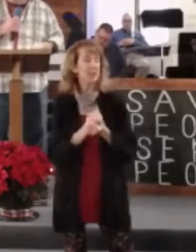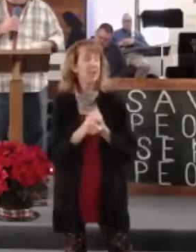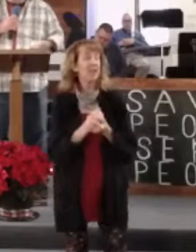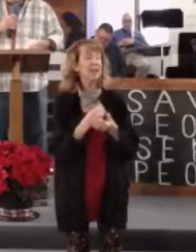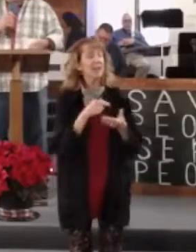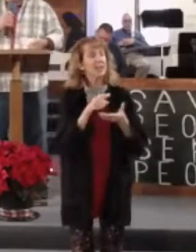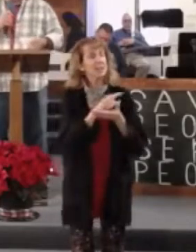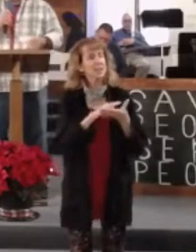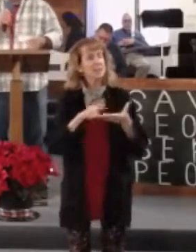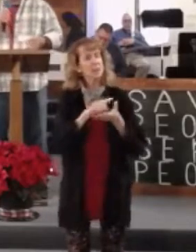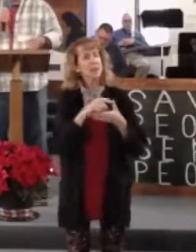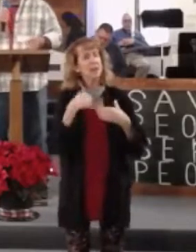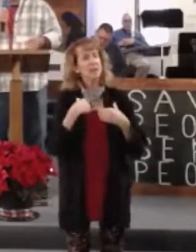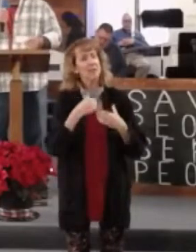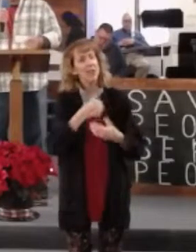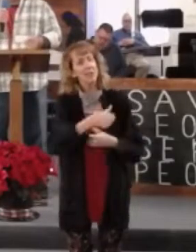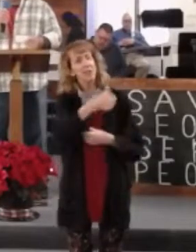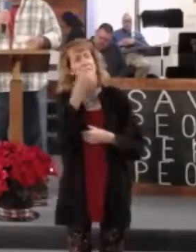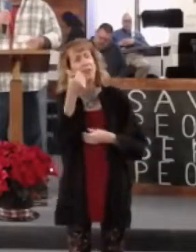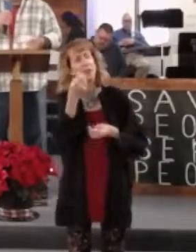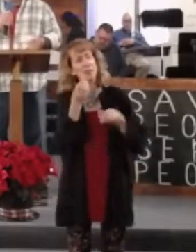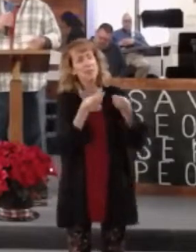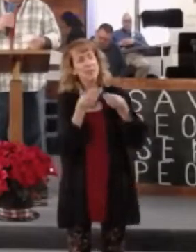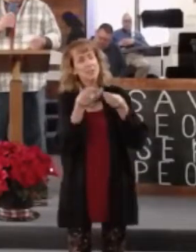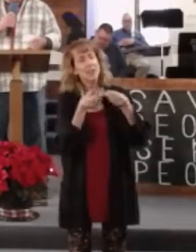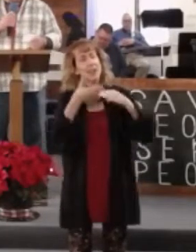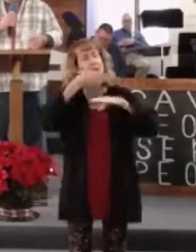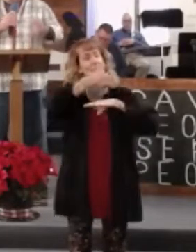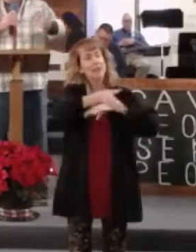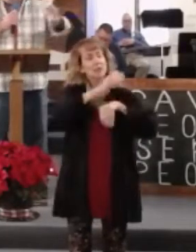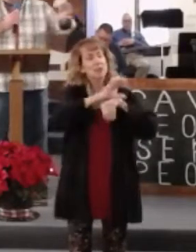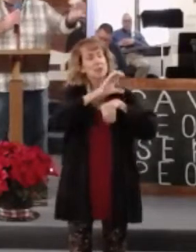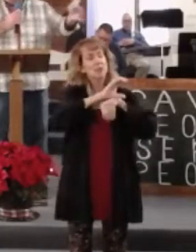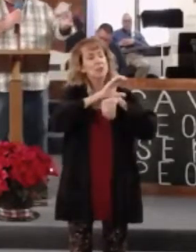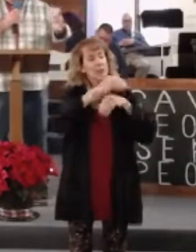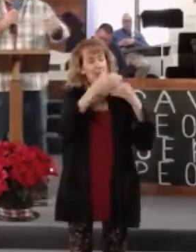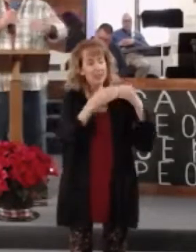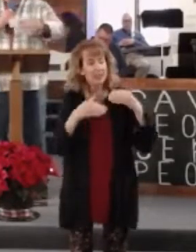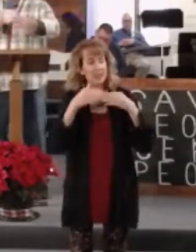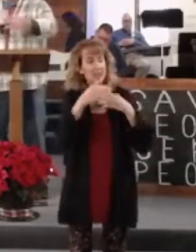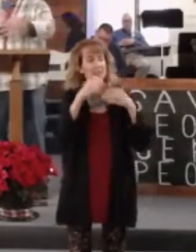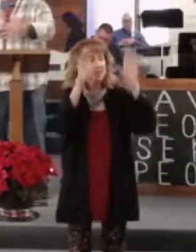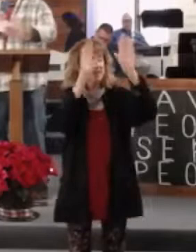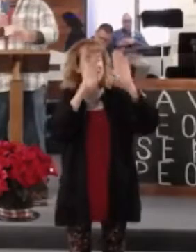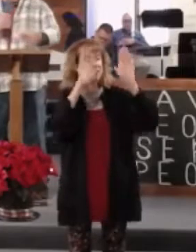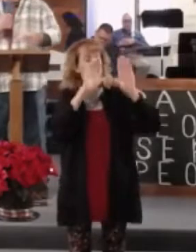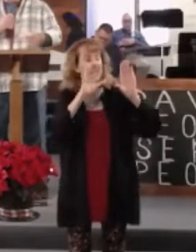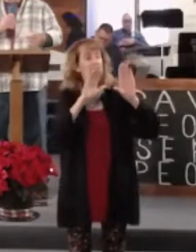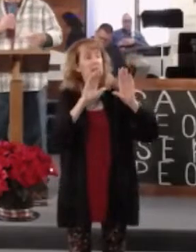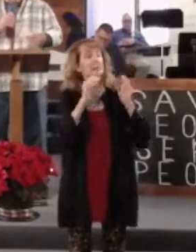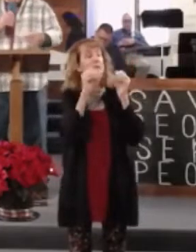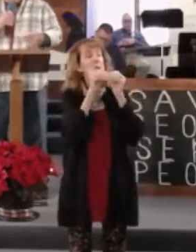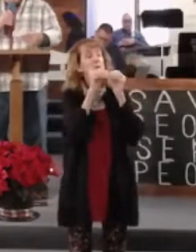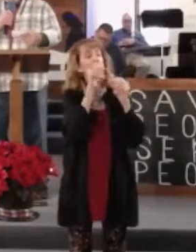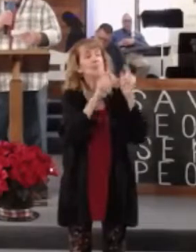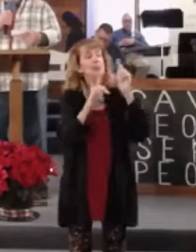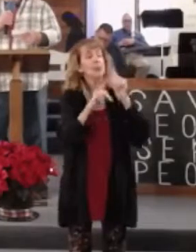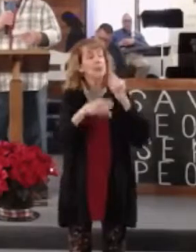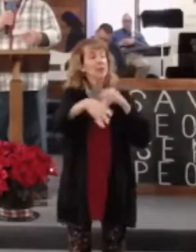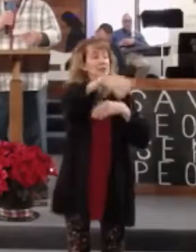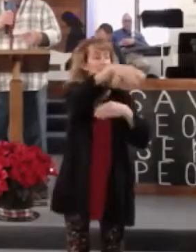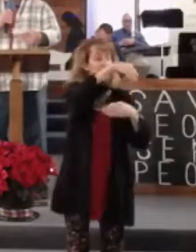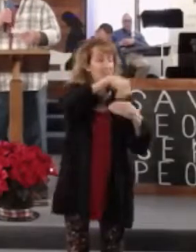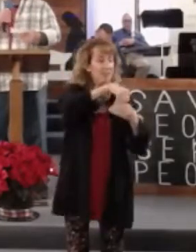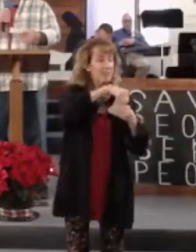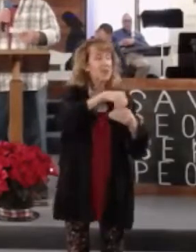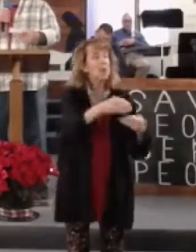going. And that's going to happen after church next Sunday. They kind of move the dates around just so they can get more people involved. And all they said is,